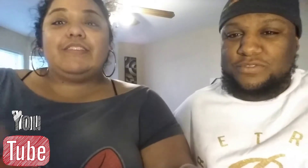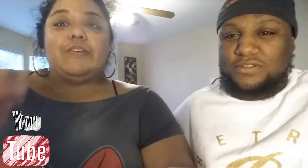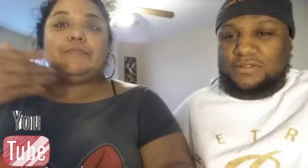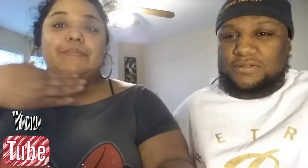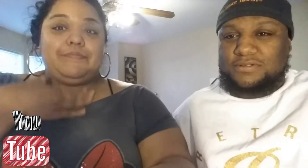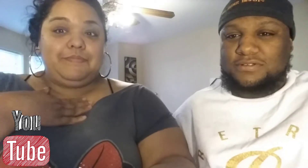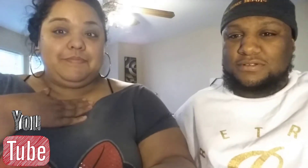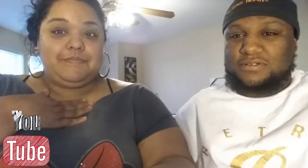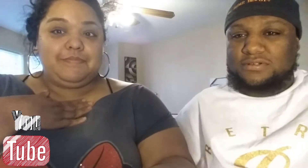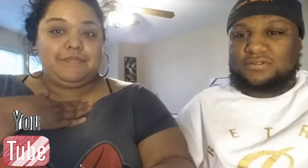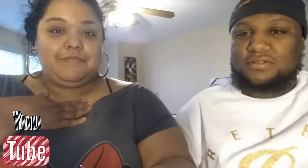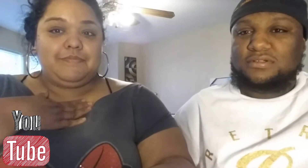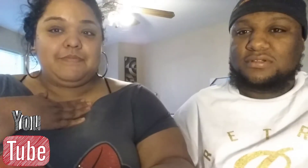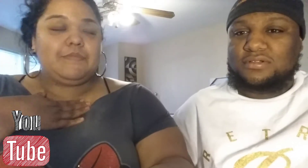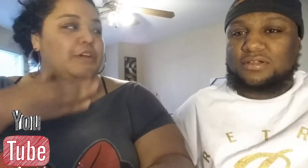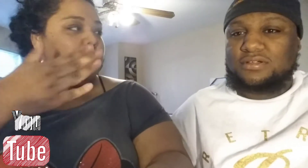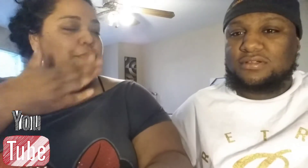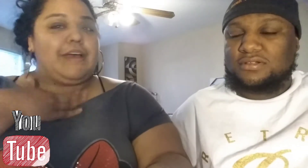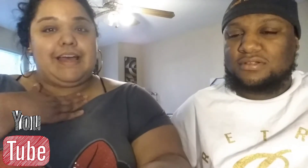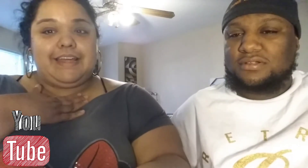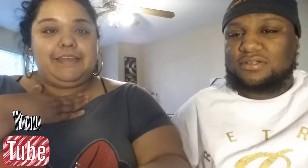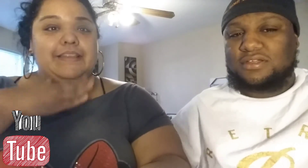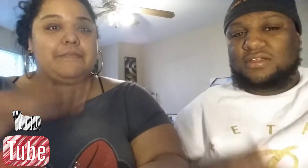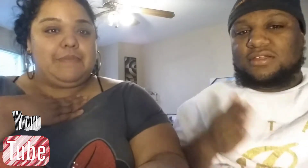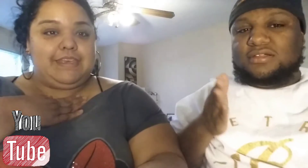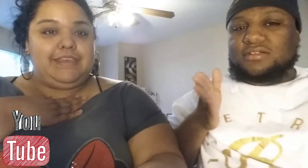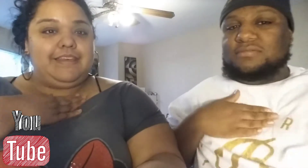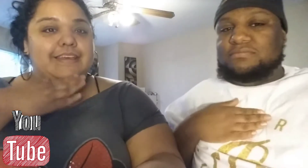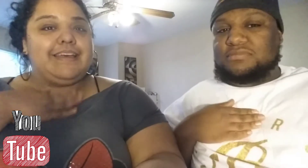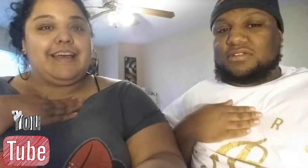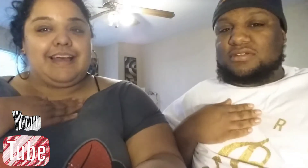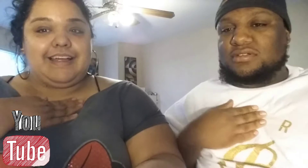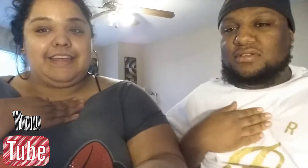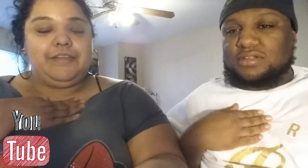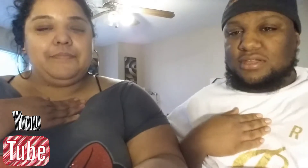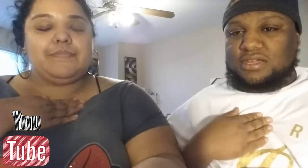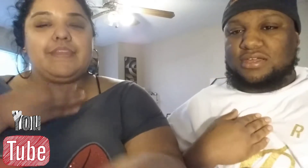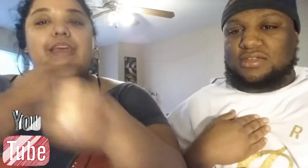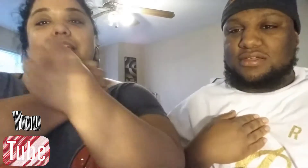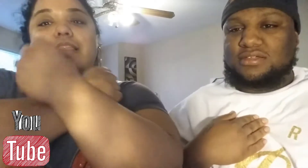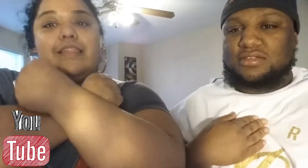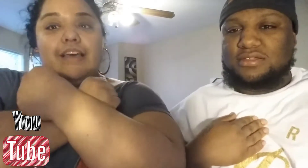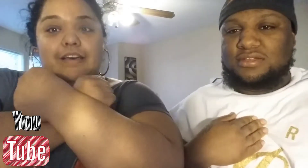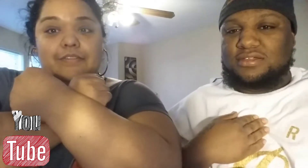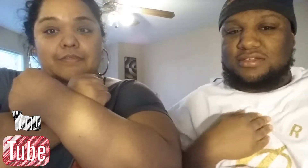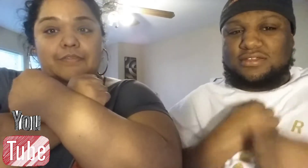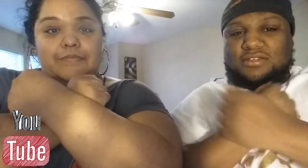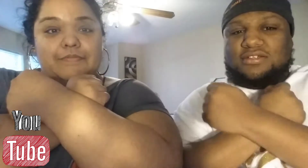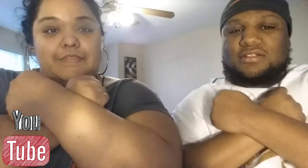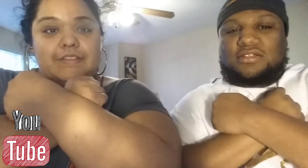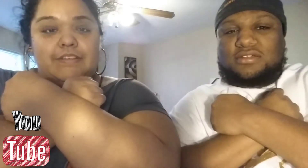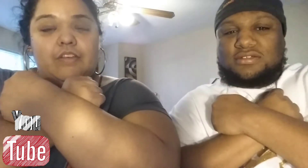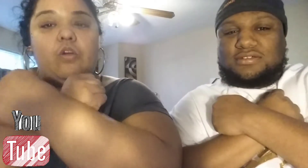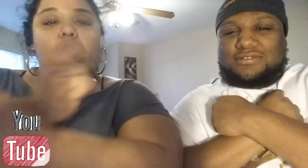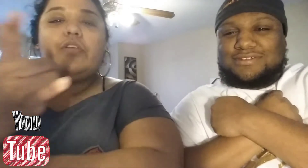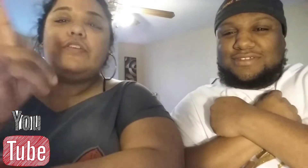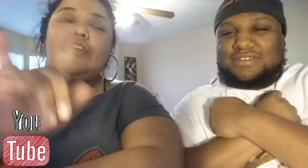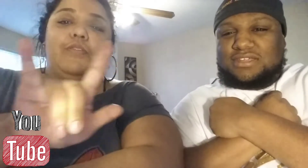so you're going to put I, like me. Me. I. Love. Or you could